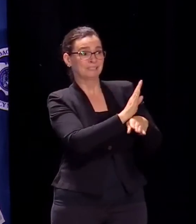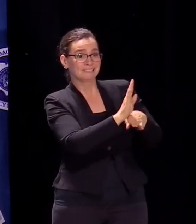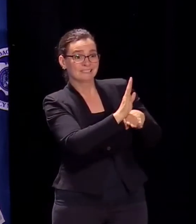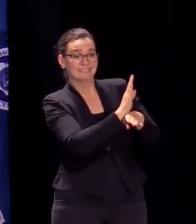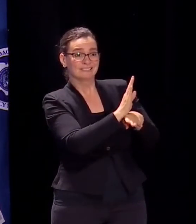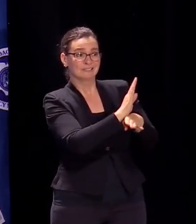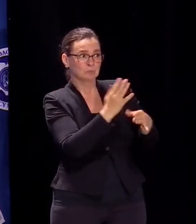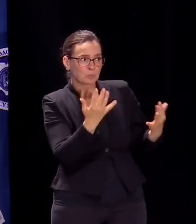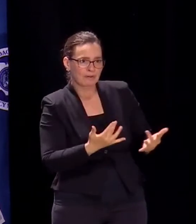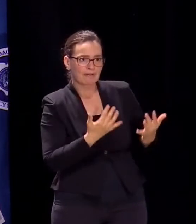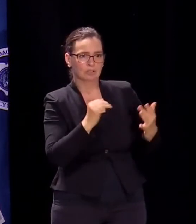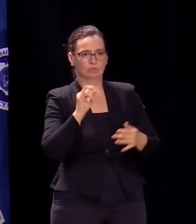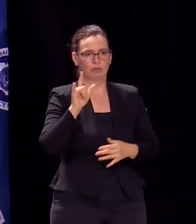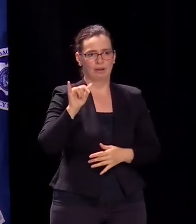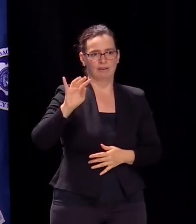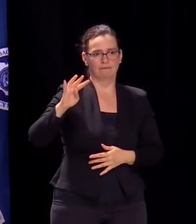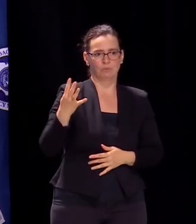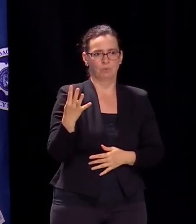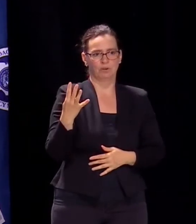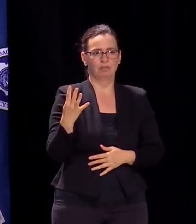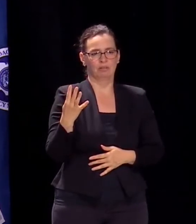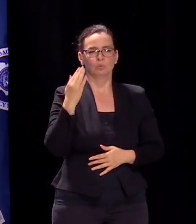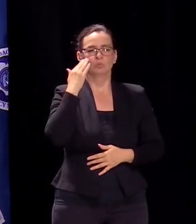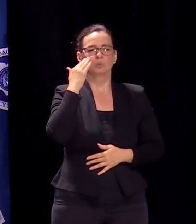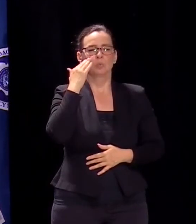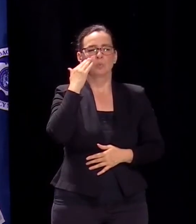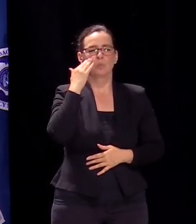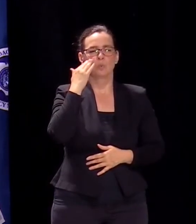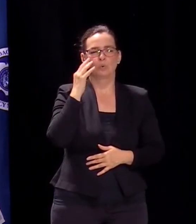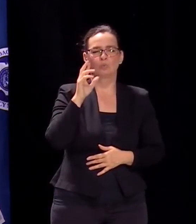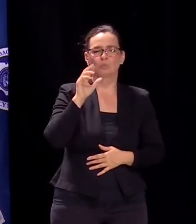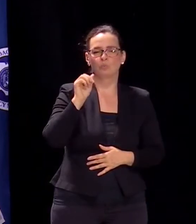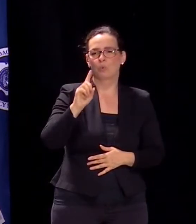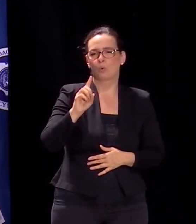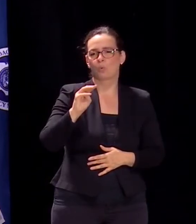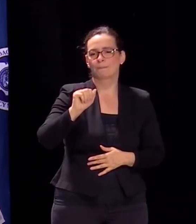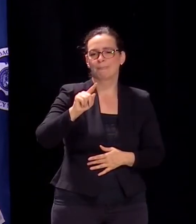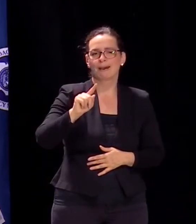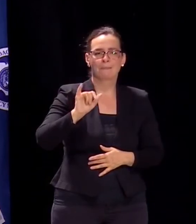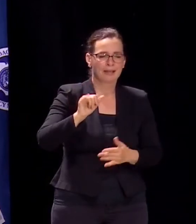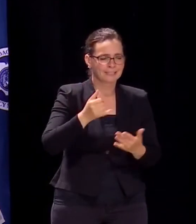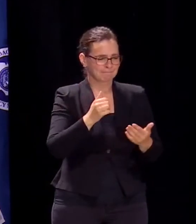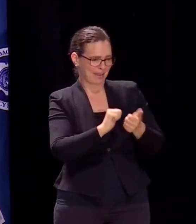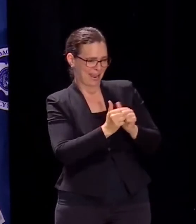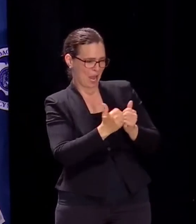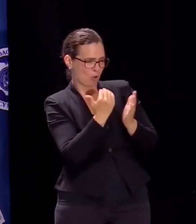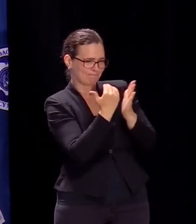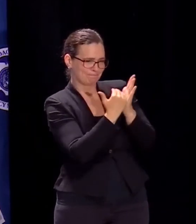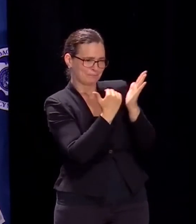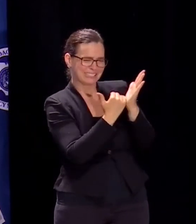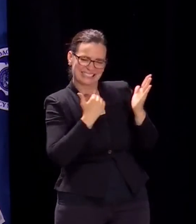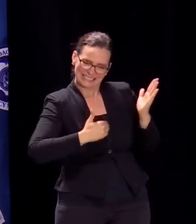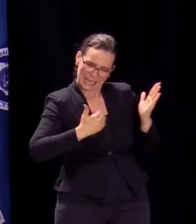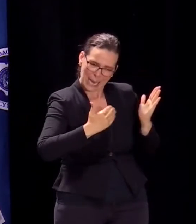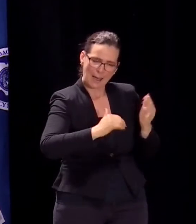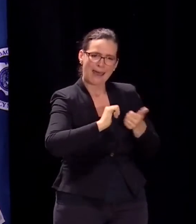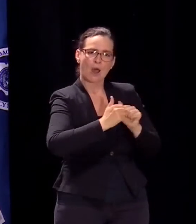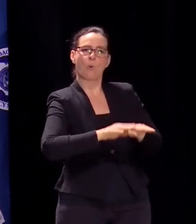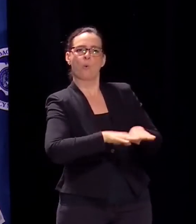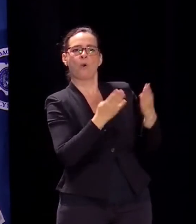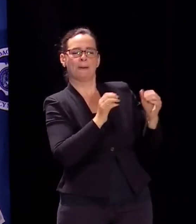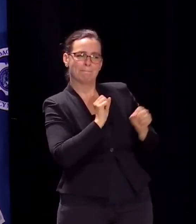or a roadmap will be given to them to restart. That's important. I think we